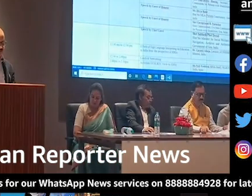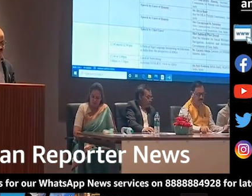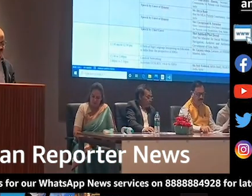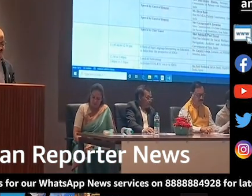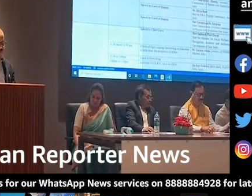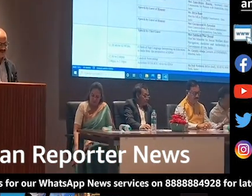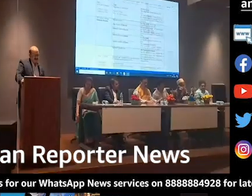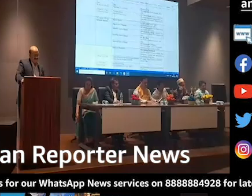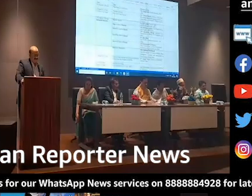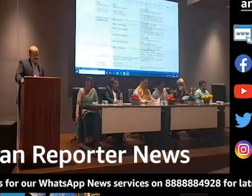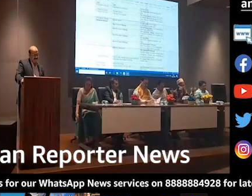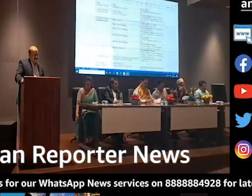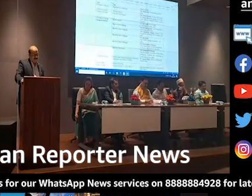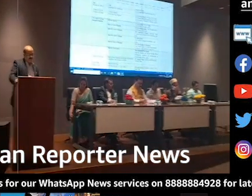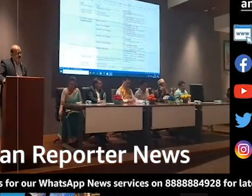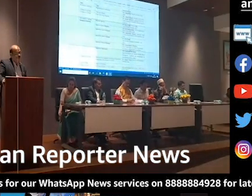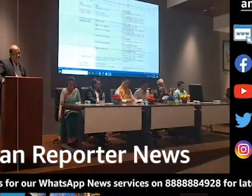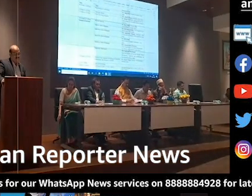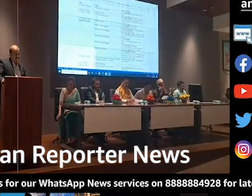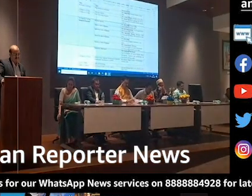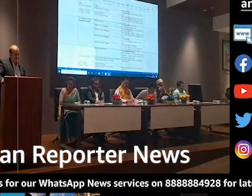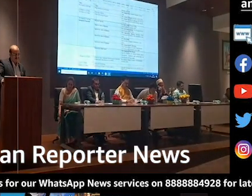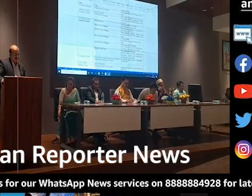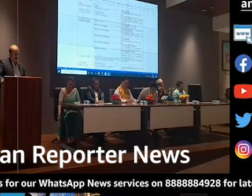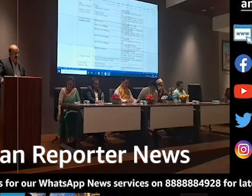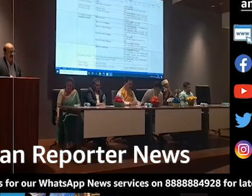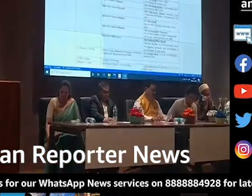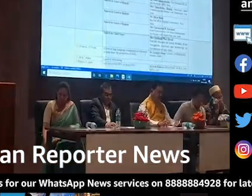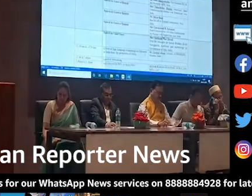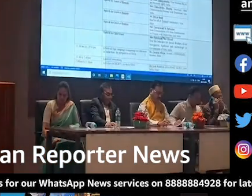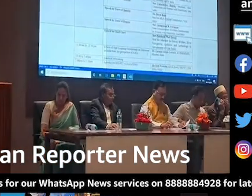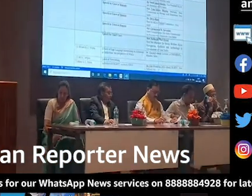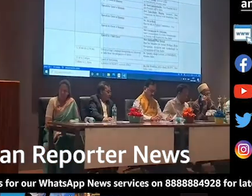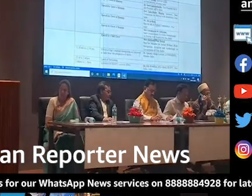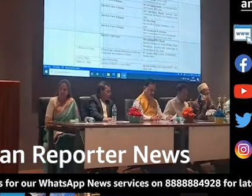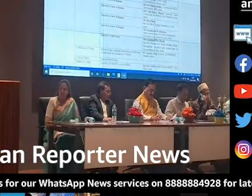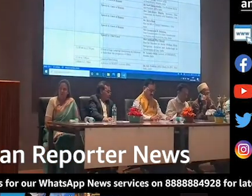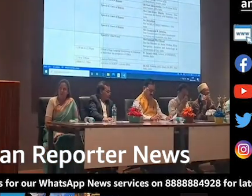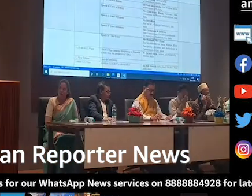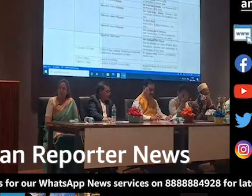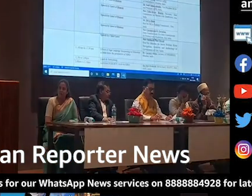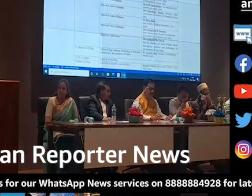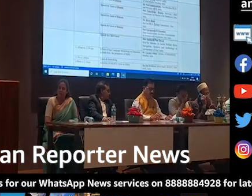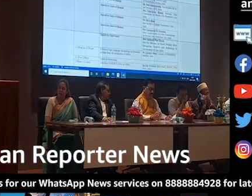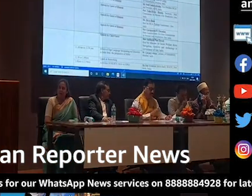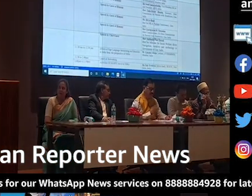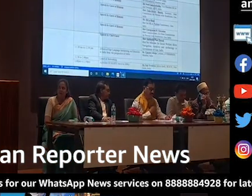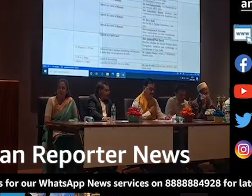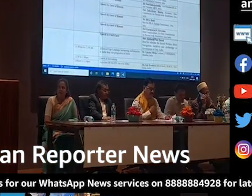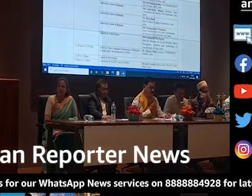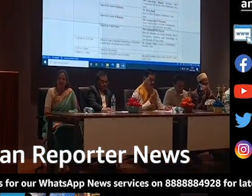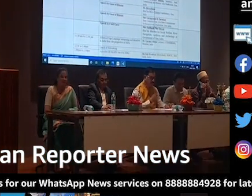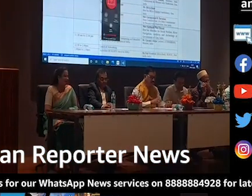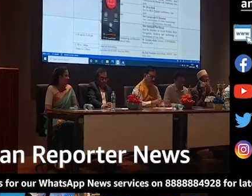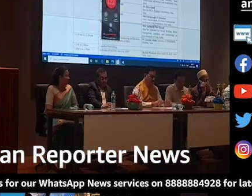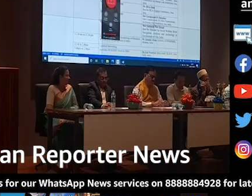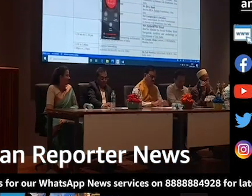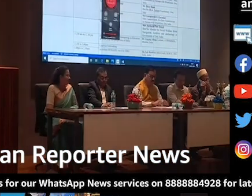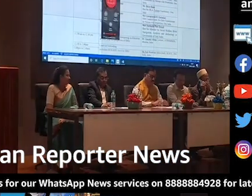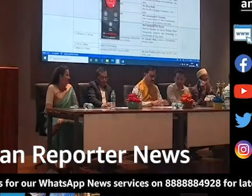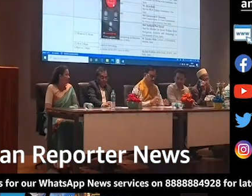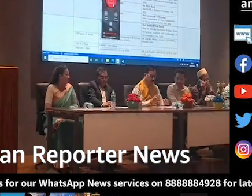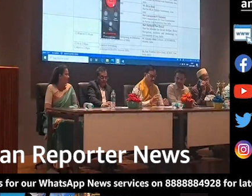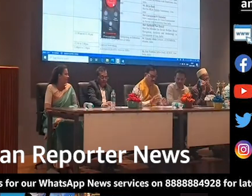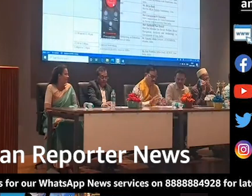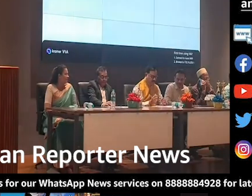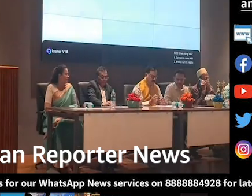gathering as the commissioner, state commissioner of personal disabilities, unlike other commissioners in the country. And you brought us